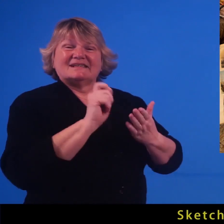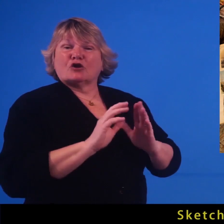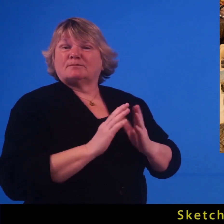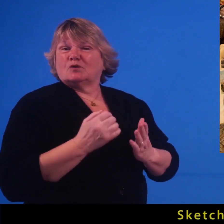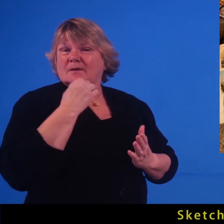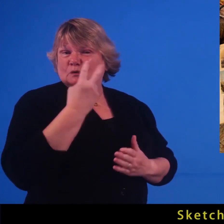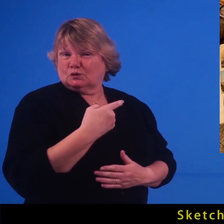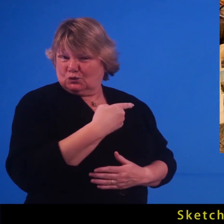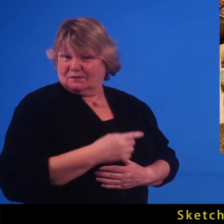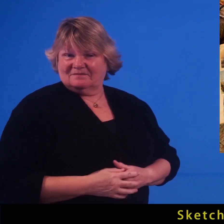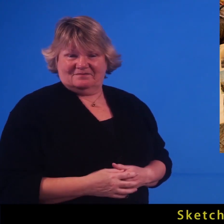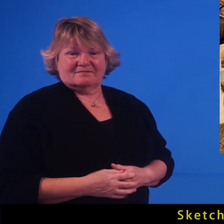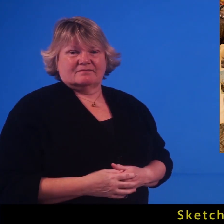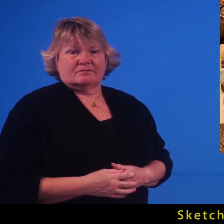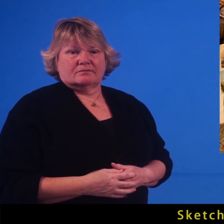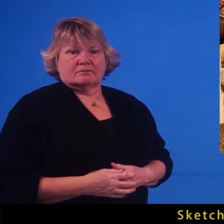Sketchbook 2.